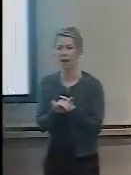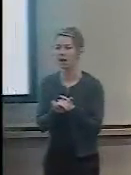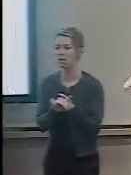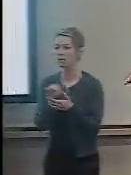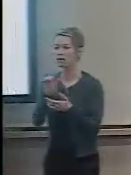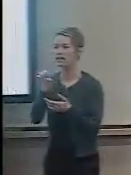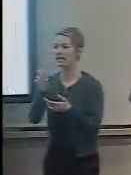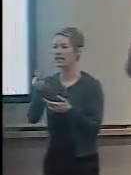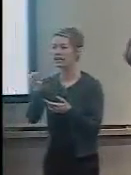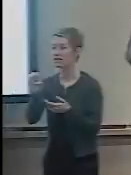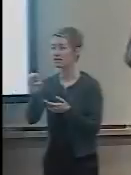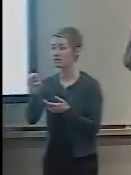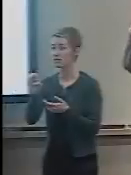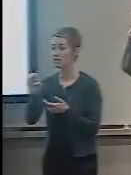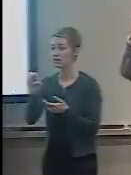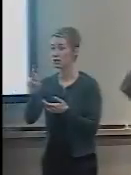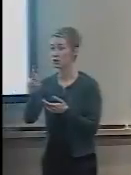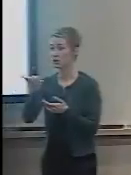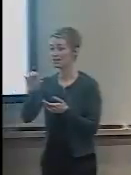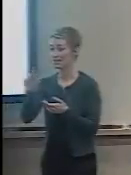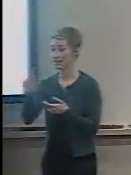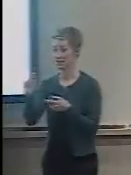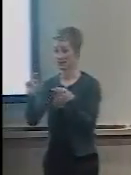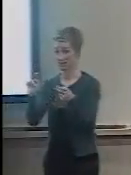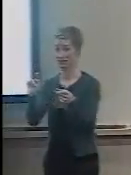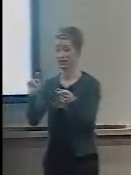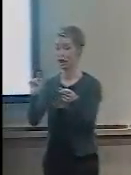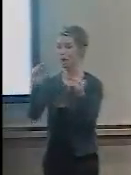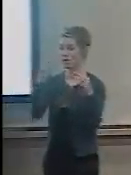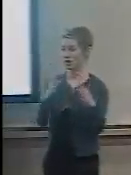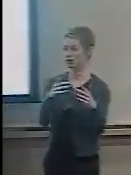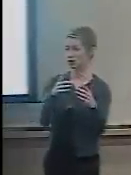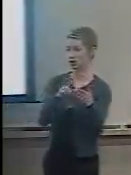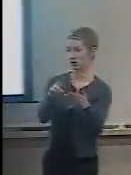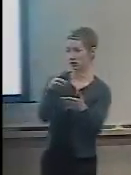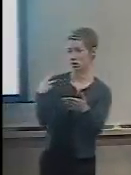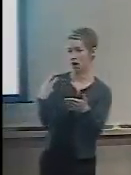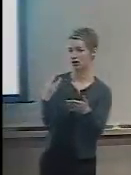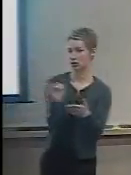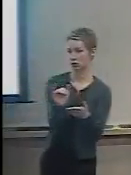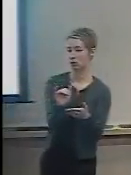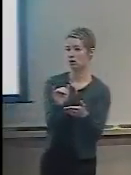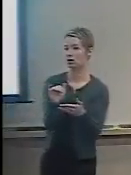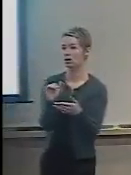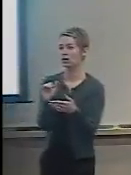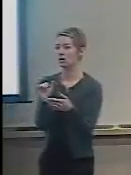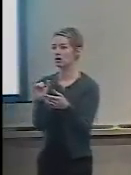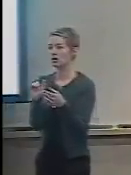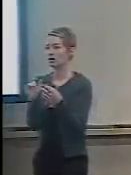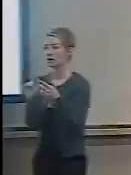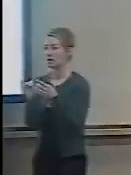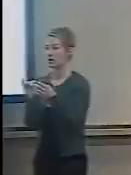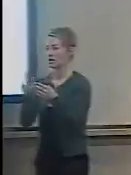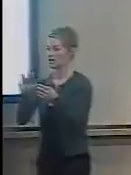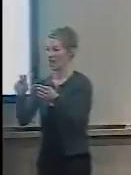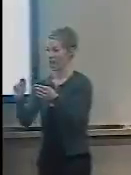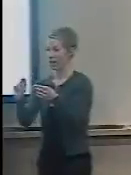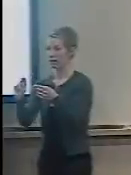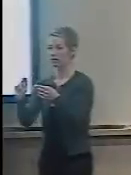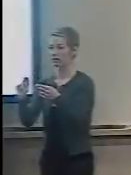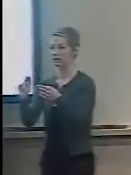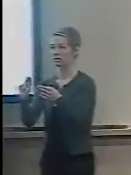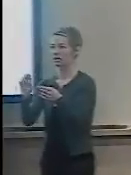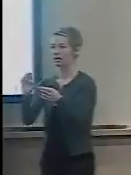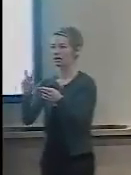Eve Riskin, sitting right here. Just wave your hand. She's a professor at the University of Washington. Rahul Venom, who's a graduate student in EE.